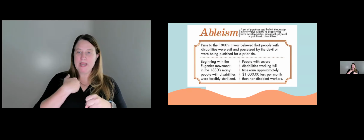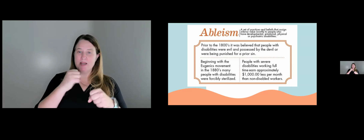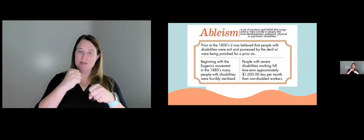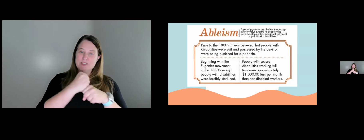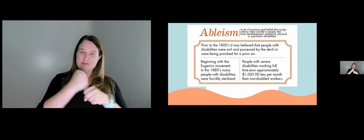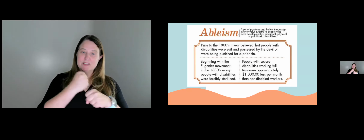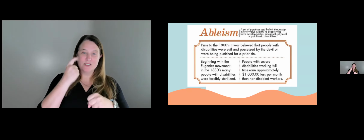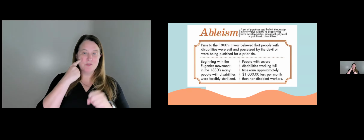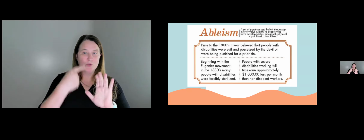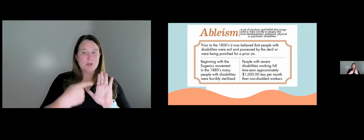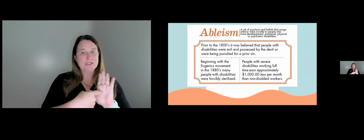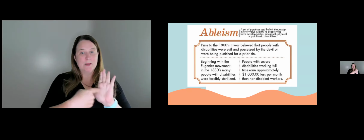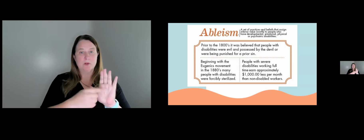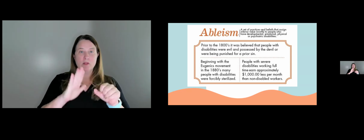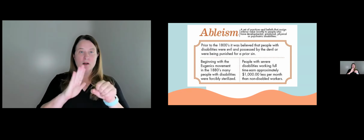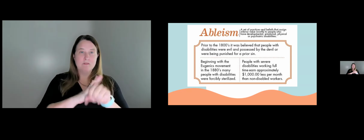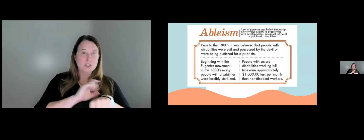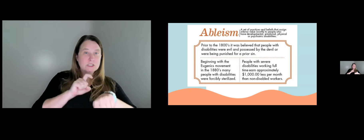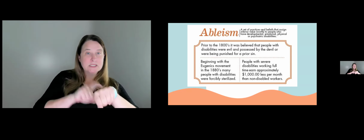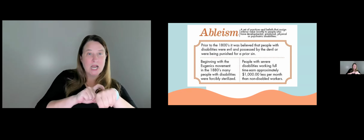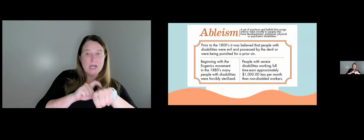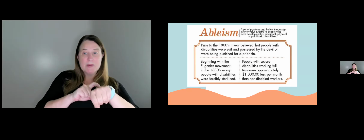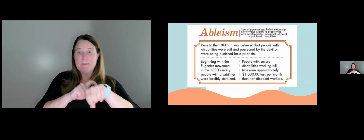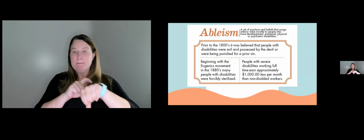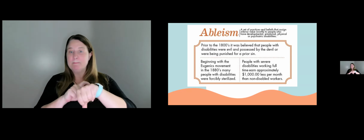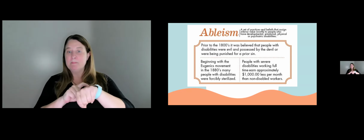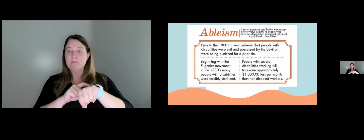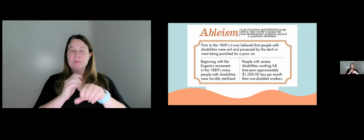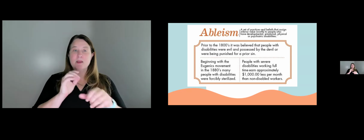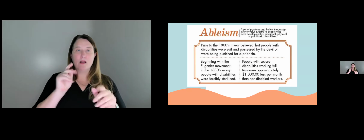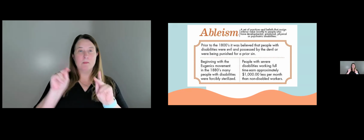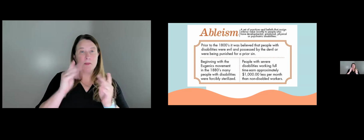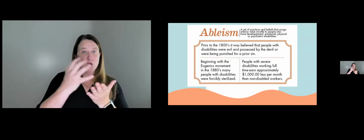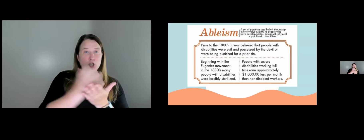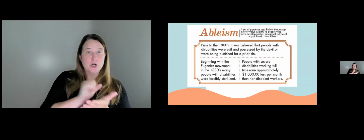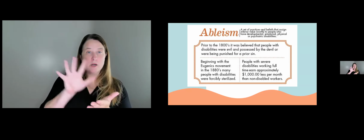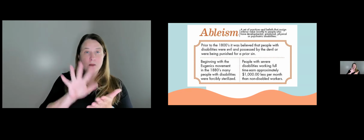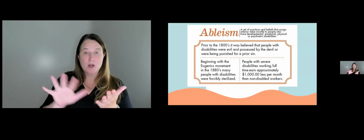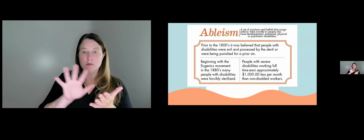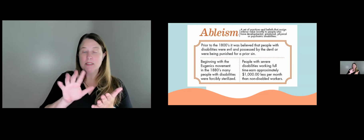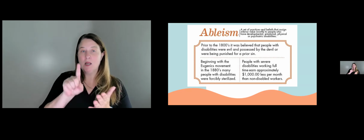is more about statistics, for example.